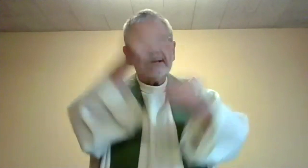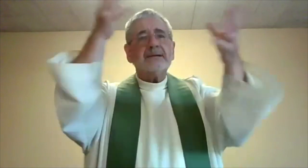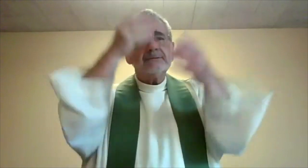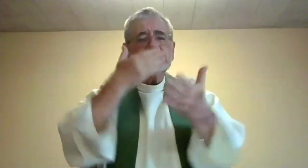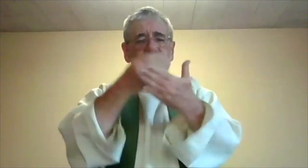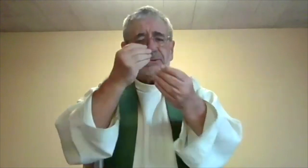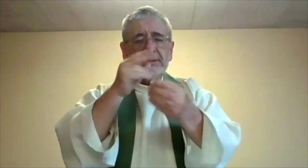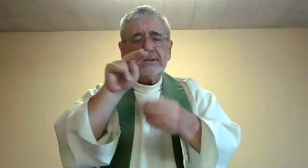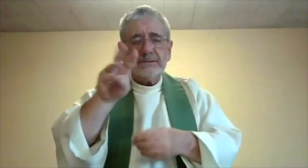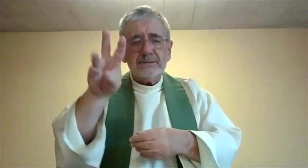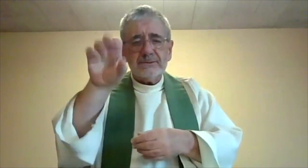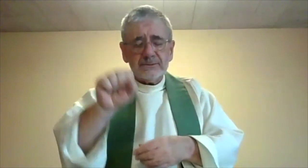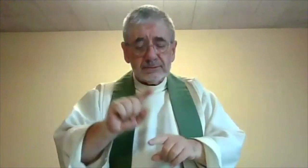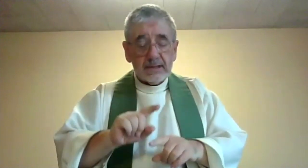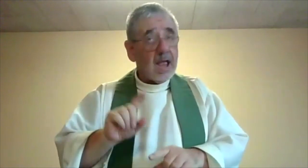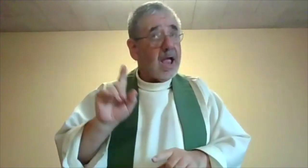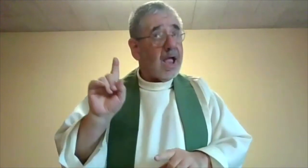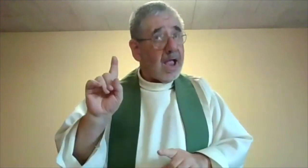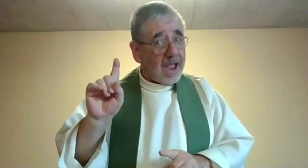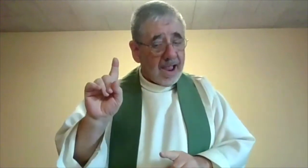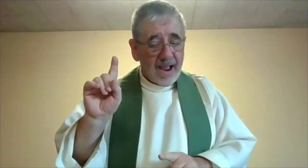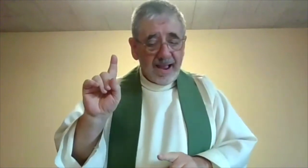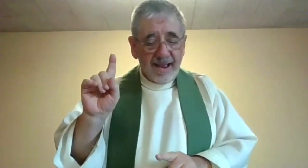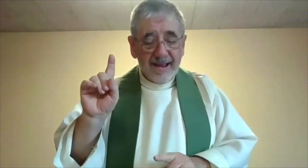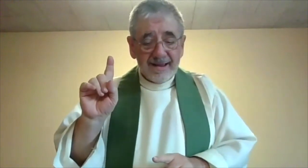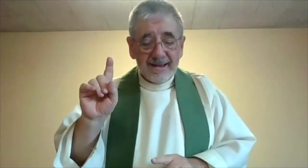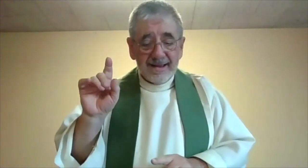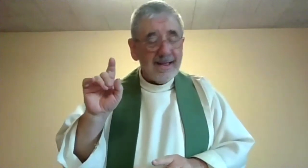I'm happy to preach the good news,